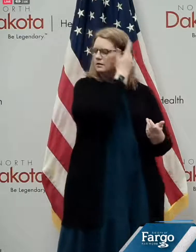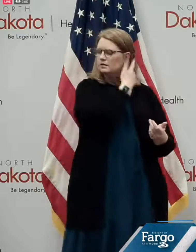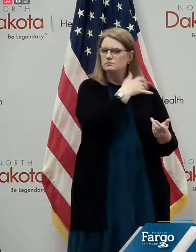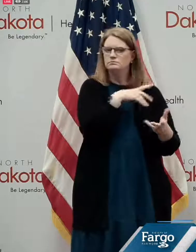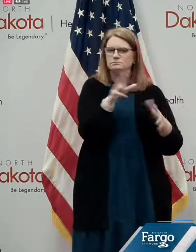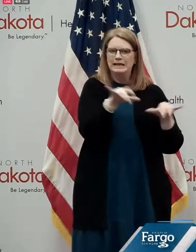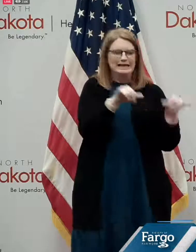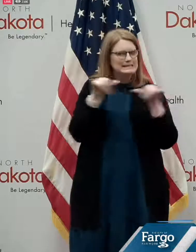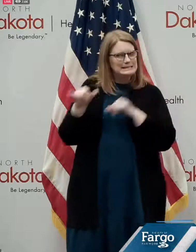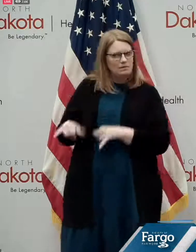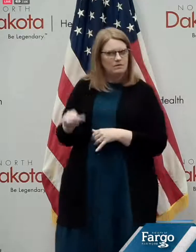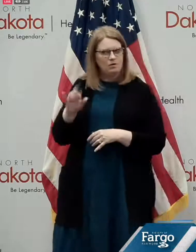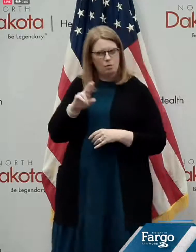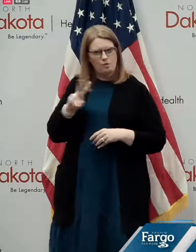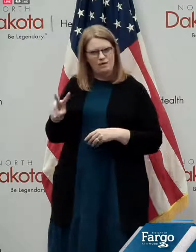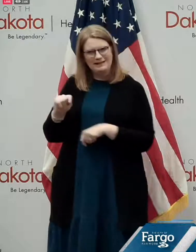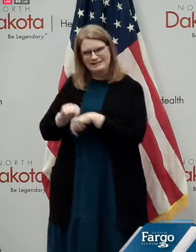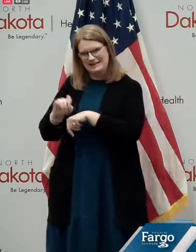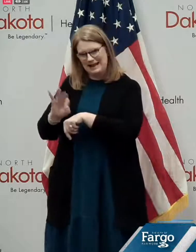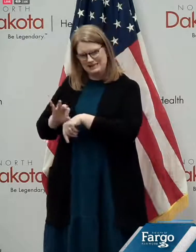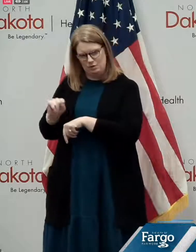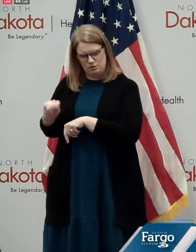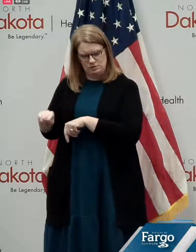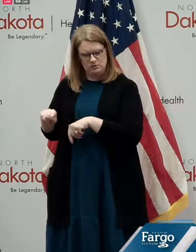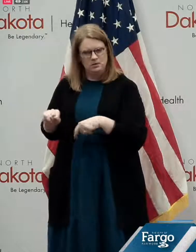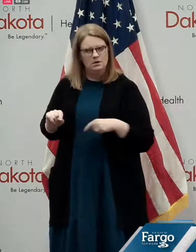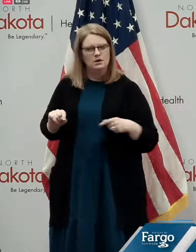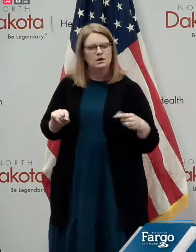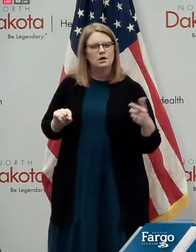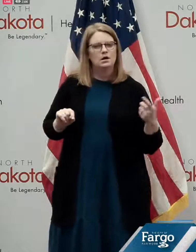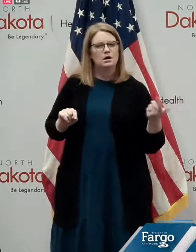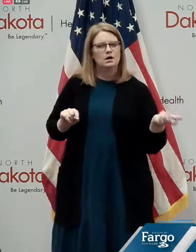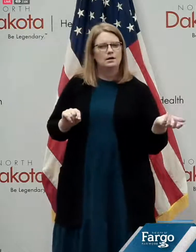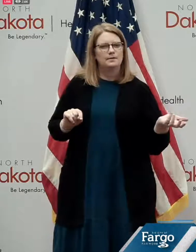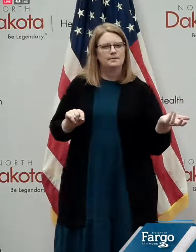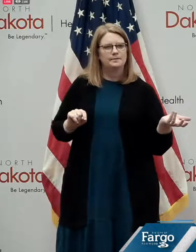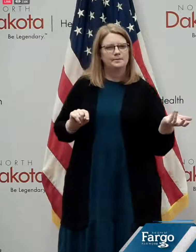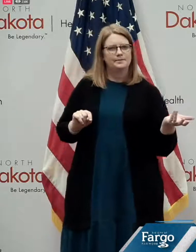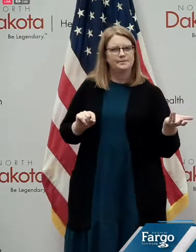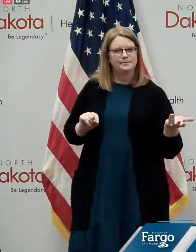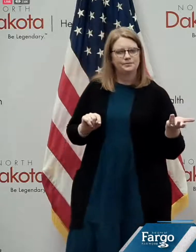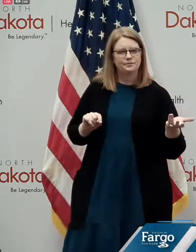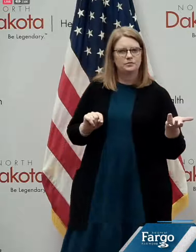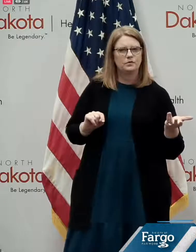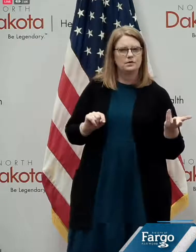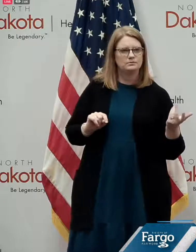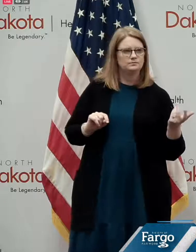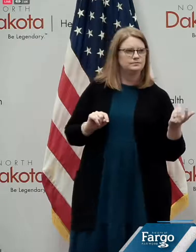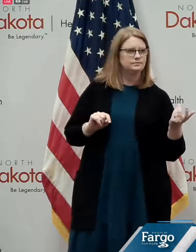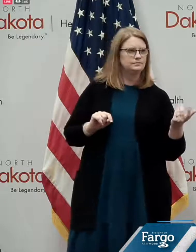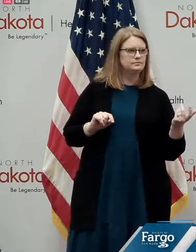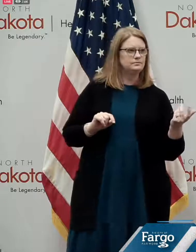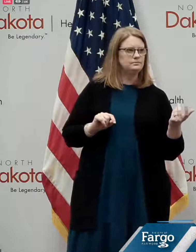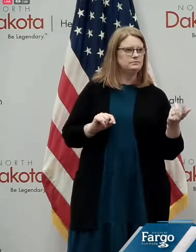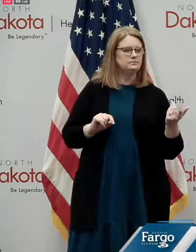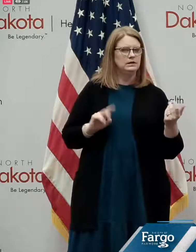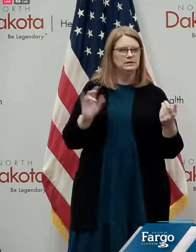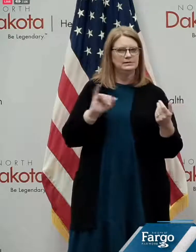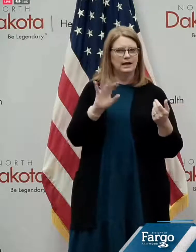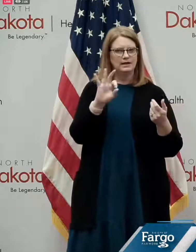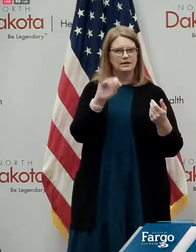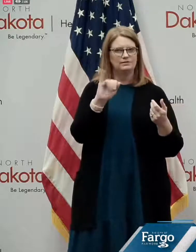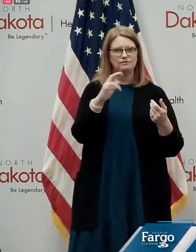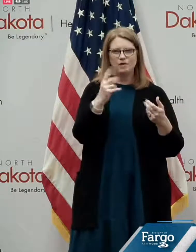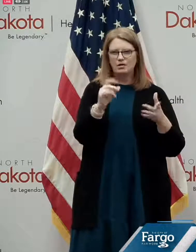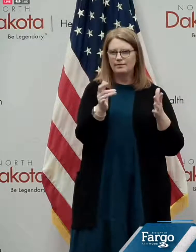for the Red River Valley Task Force, which is, if we came in Fargo and did some of the